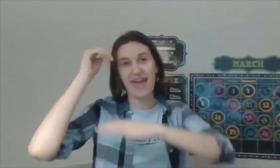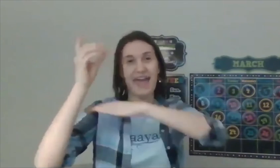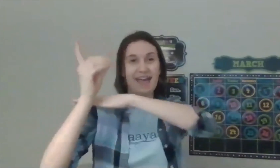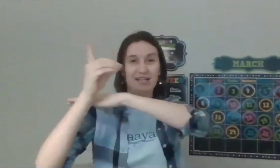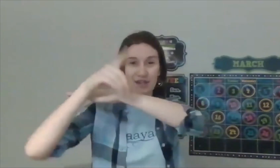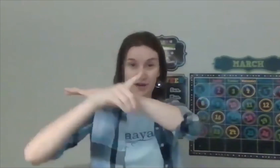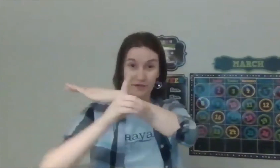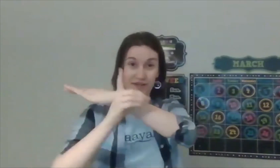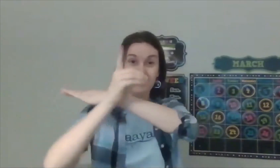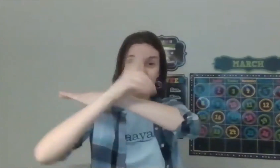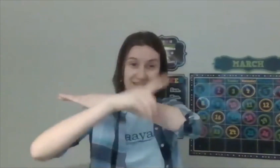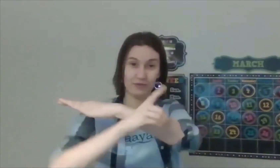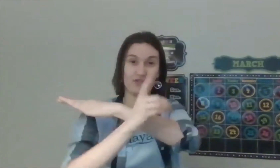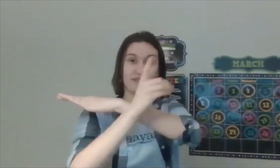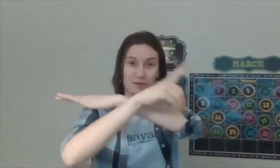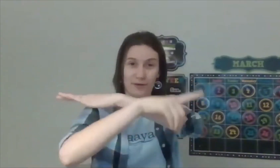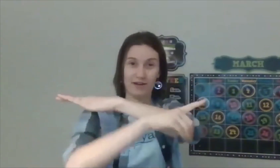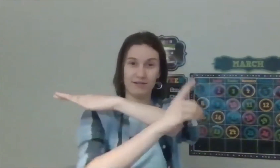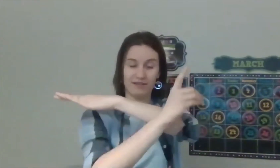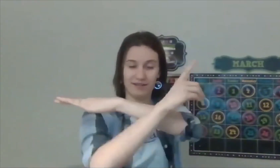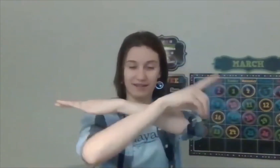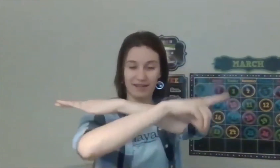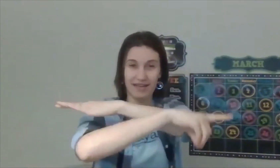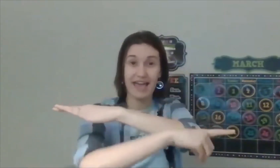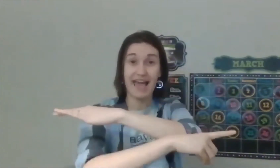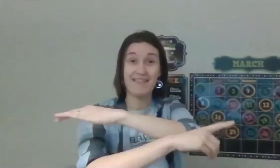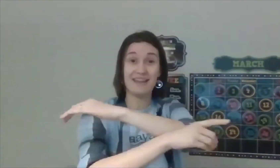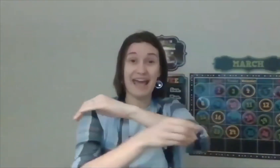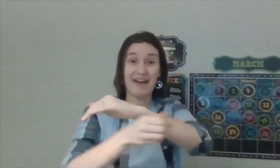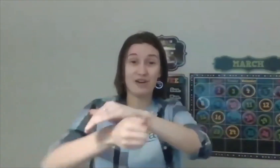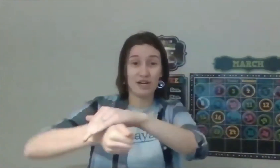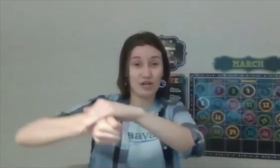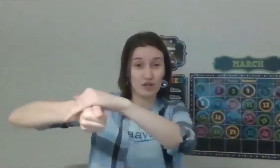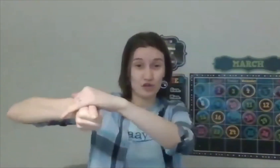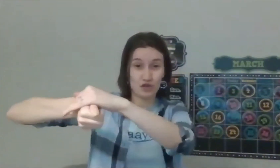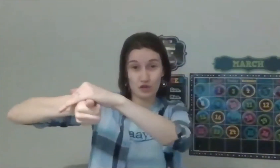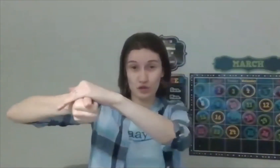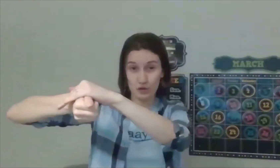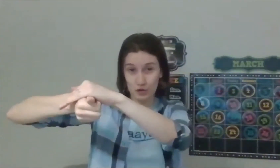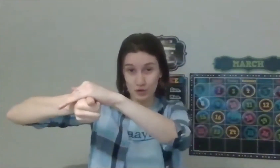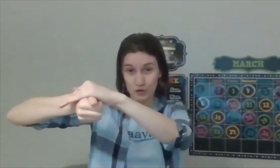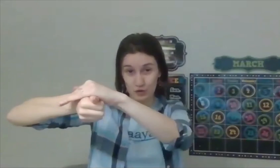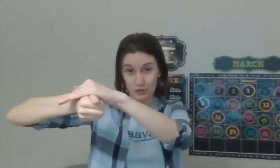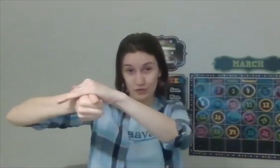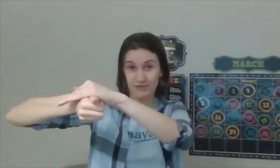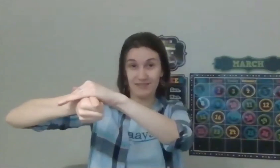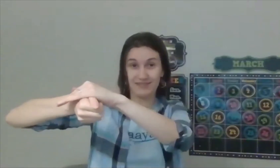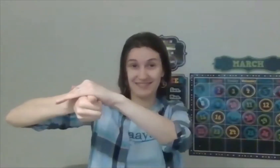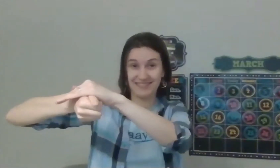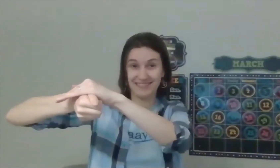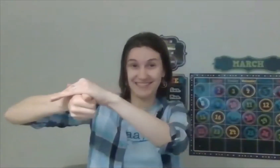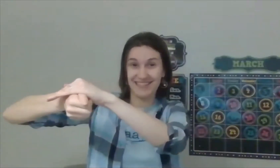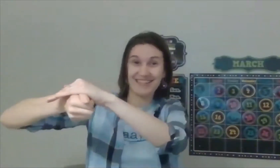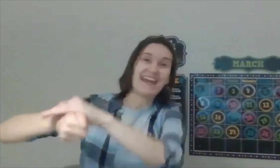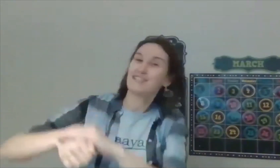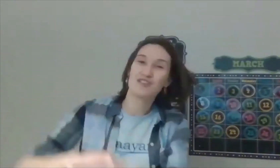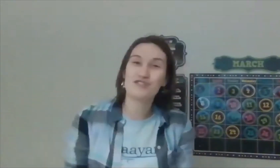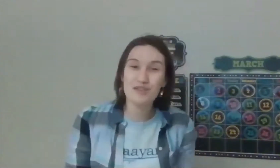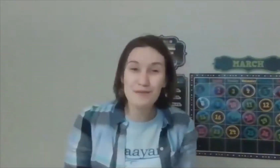And dolphin, which is like whale. And then I have a turtle. Okay, so those are the ones